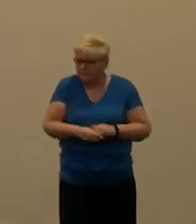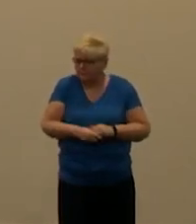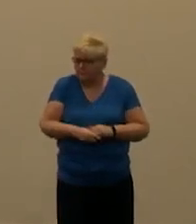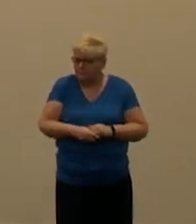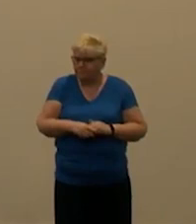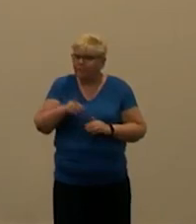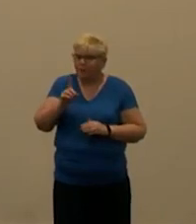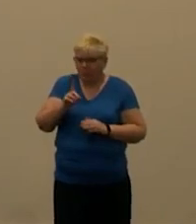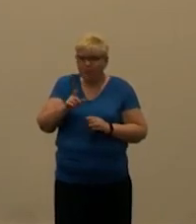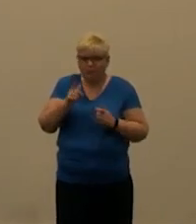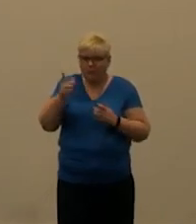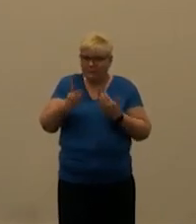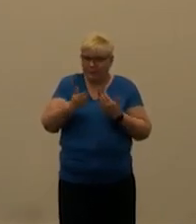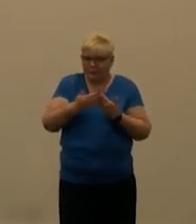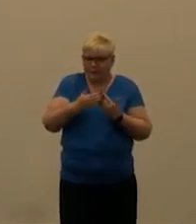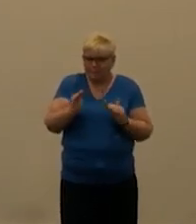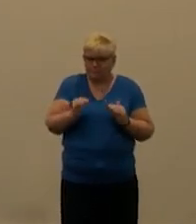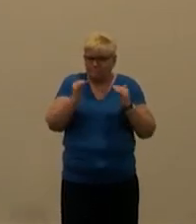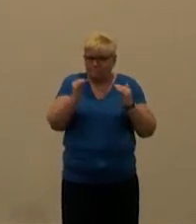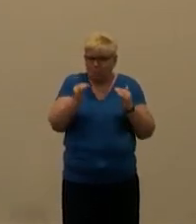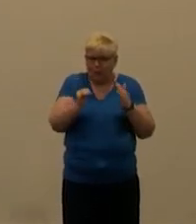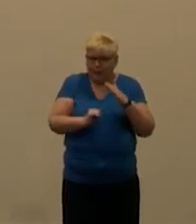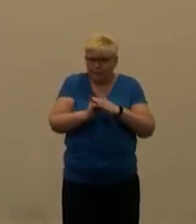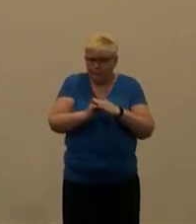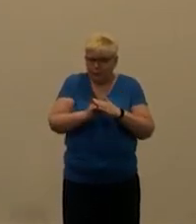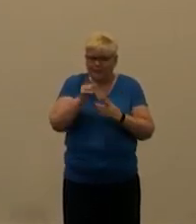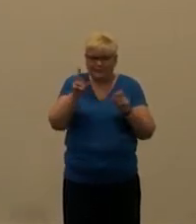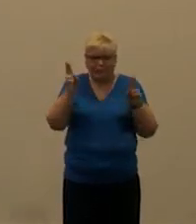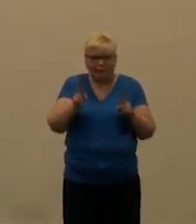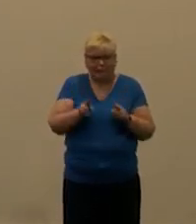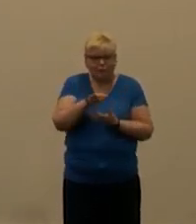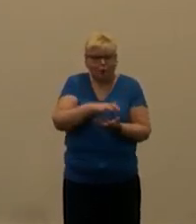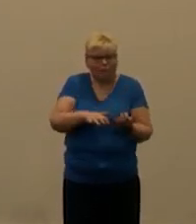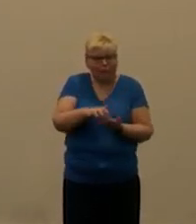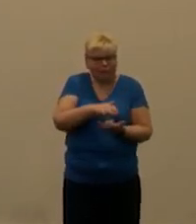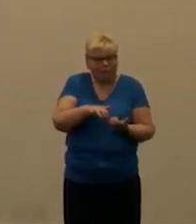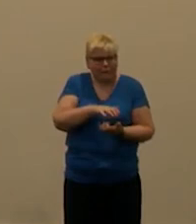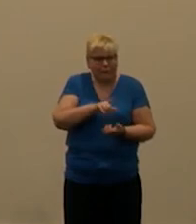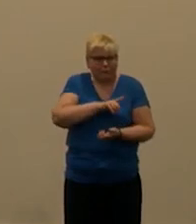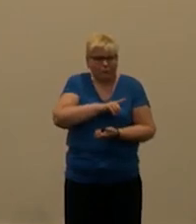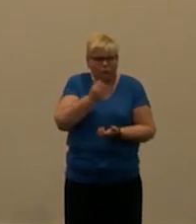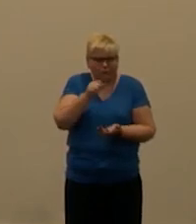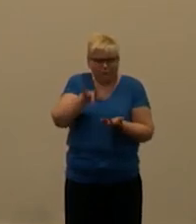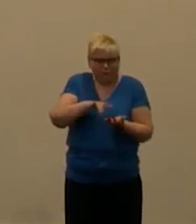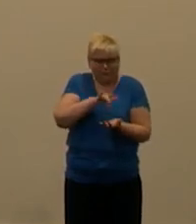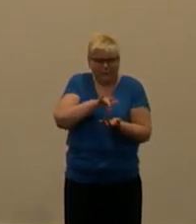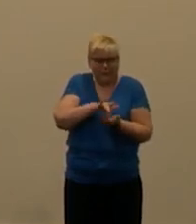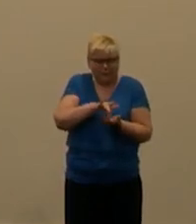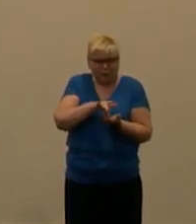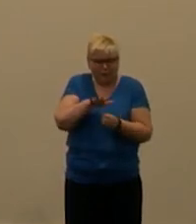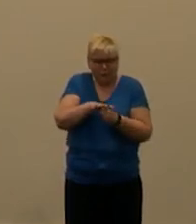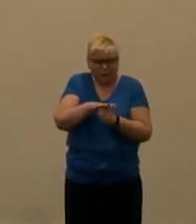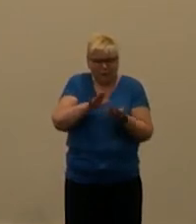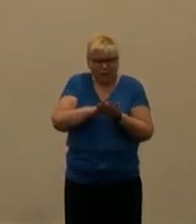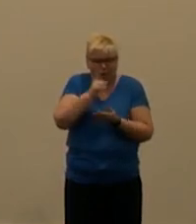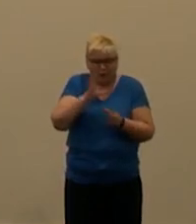have a much higher limitation, and it's less complex because you have a central pane where you configure everything